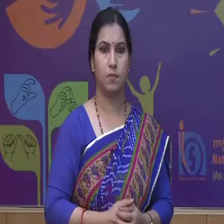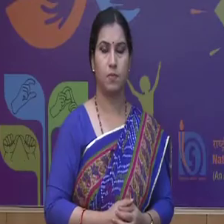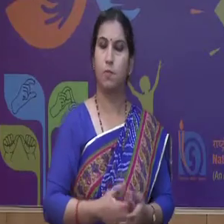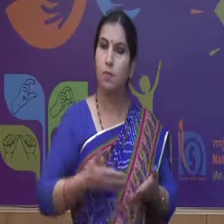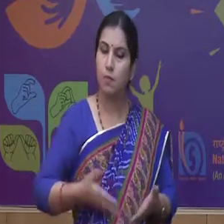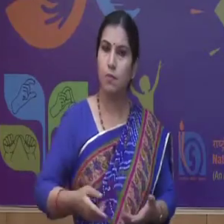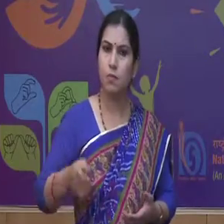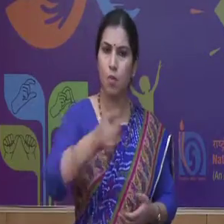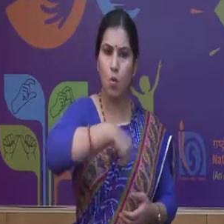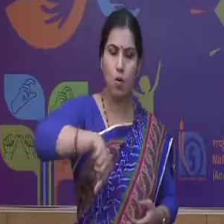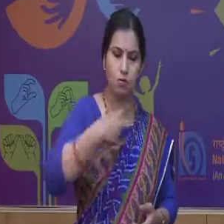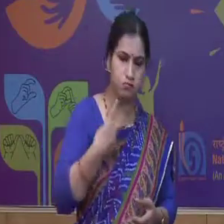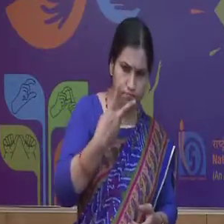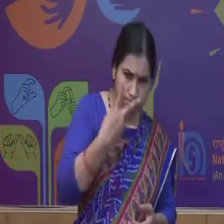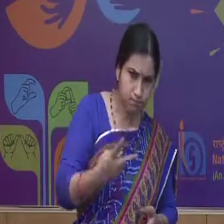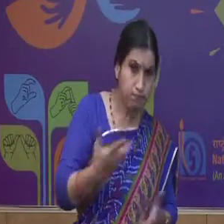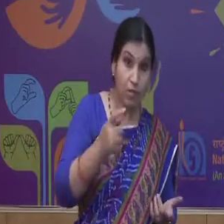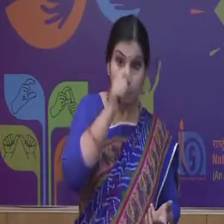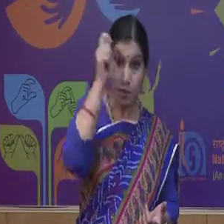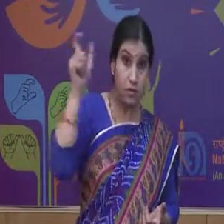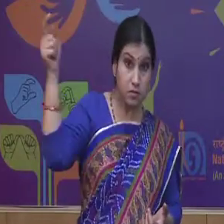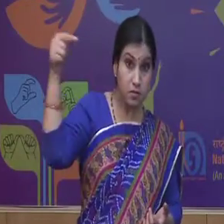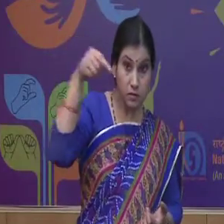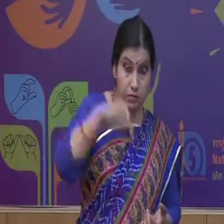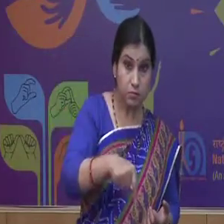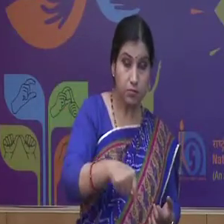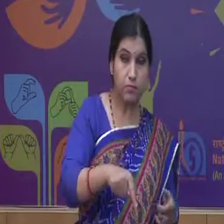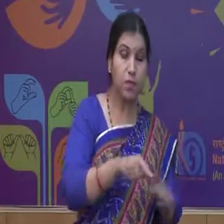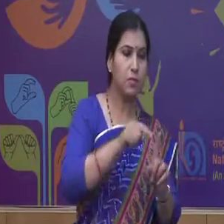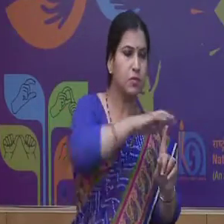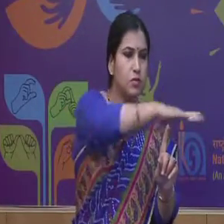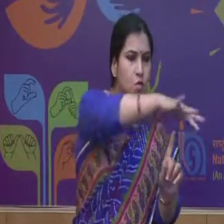Thus, we see that the British introduced the social reforms